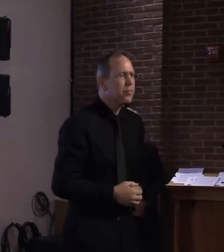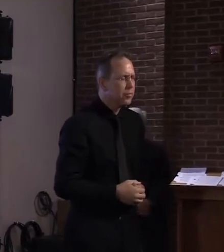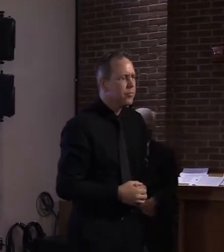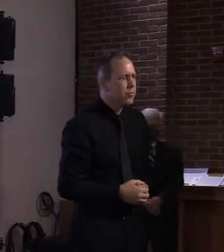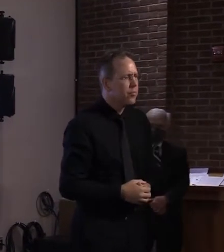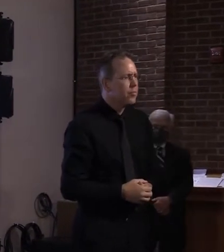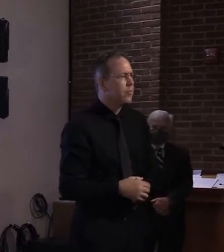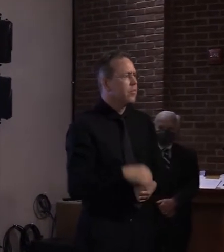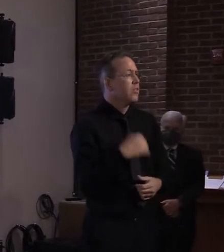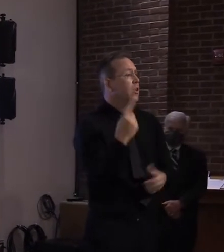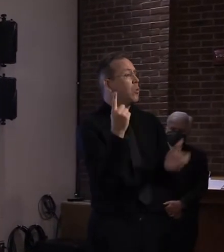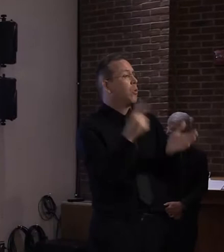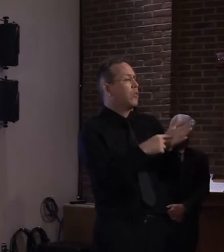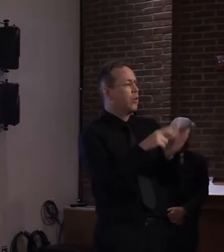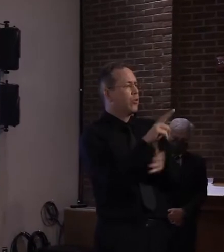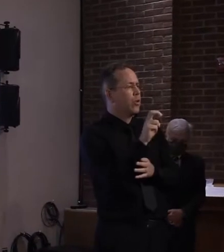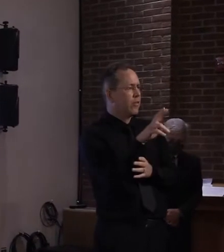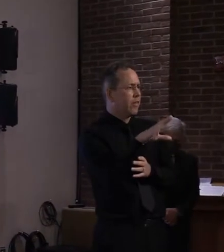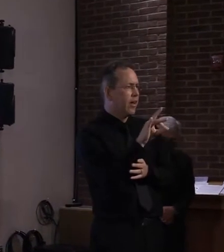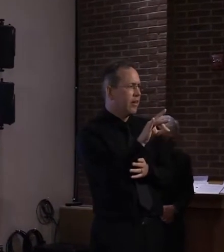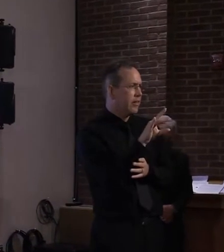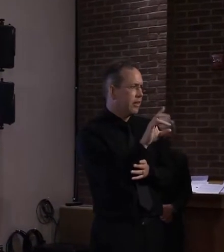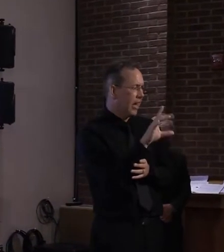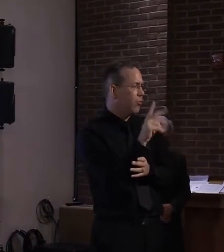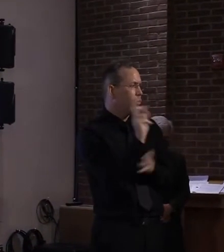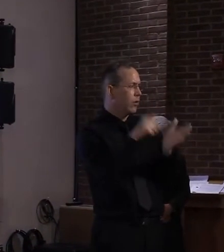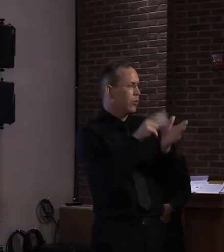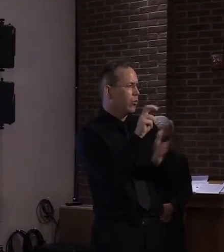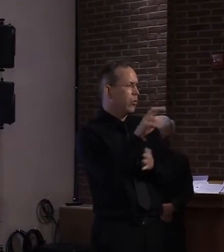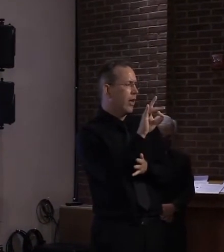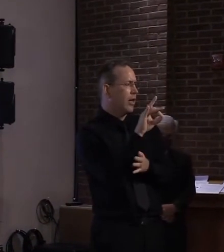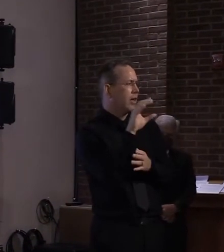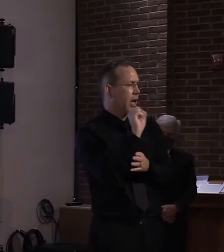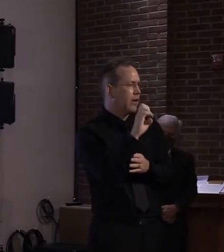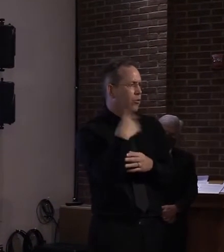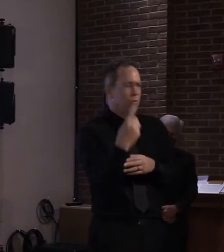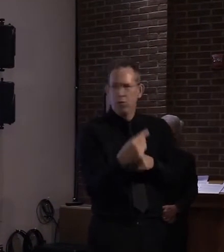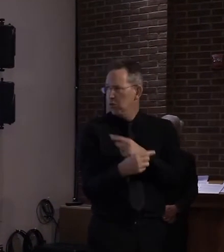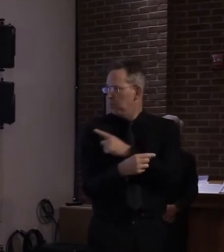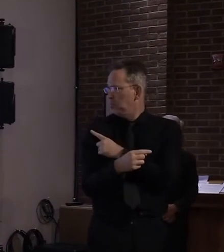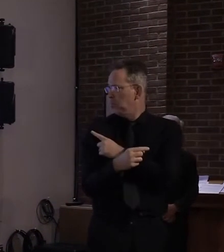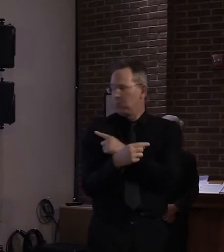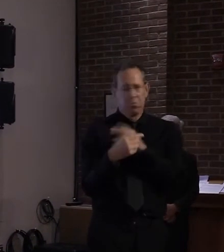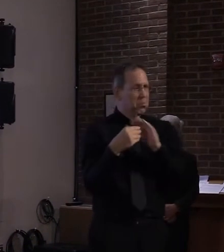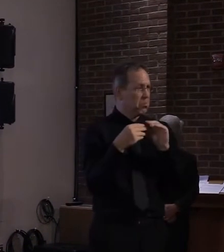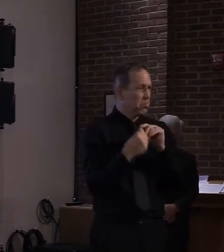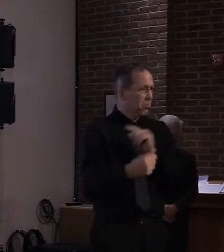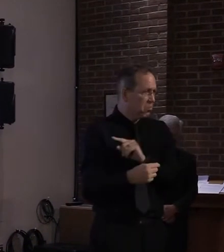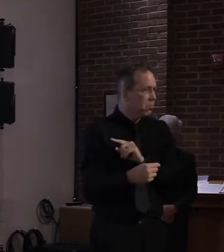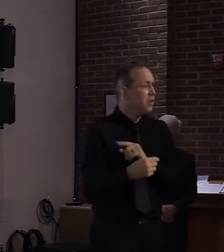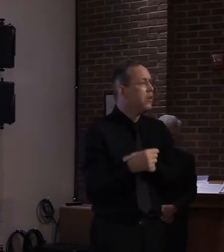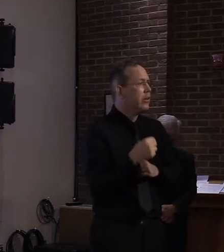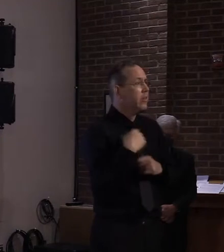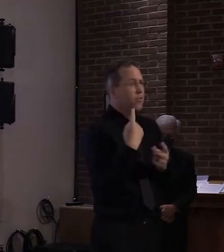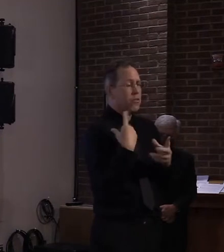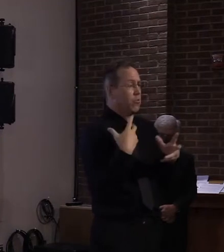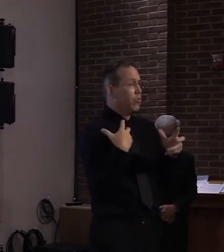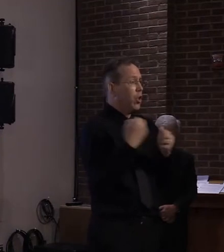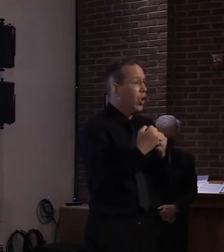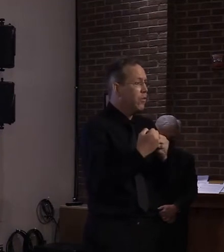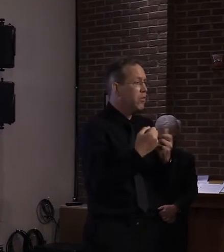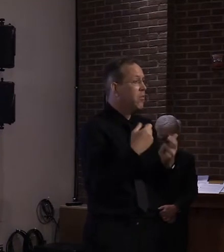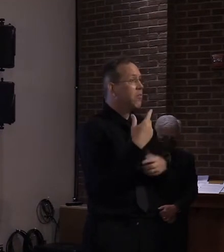1,208 total cases, 949 recovered. There's been no change in the 56 deaths in quite a number of